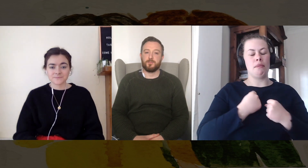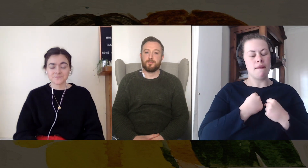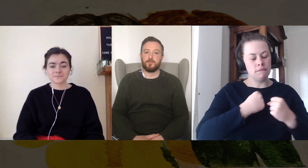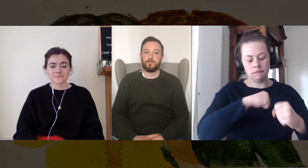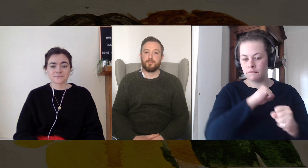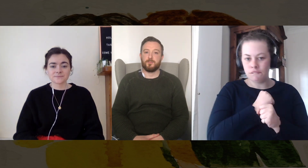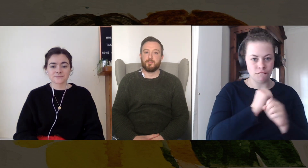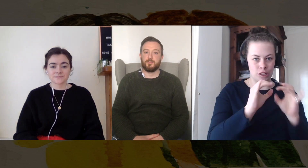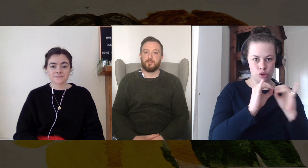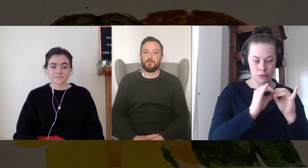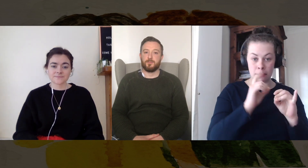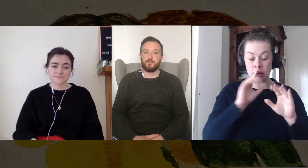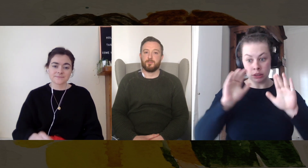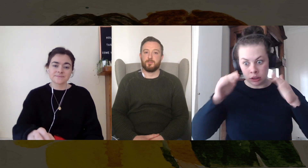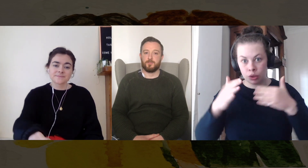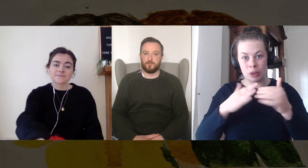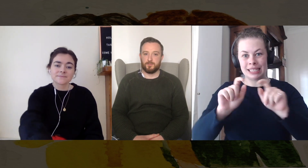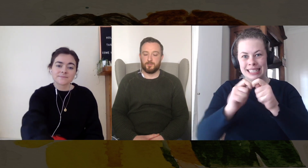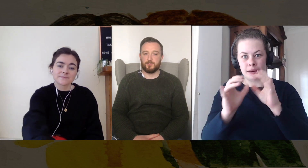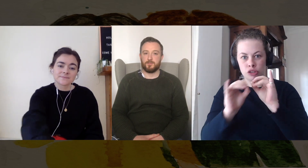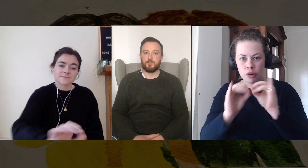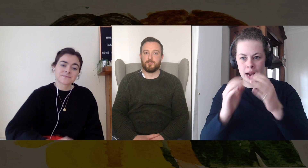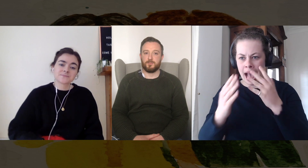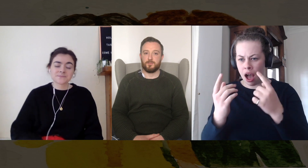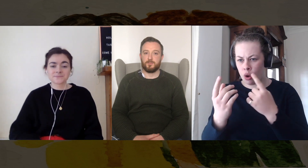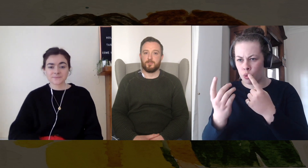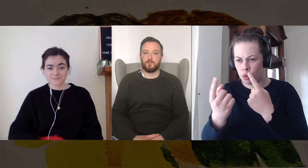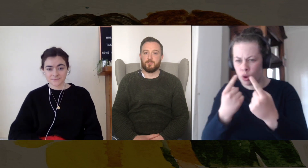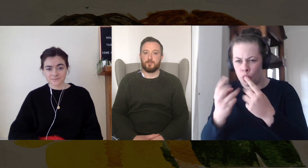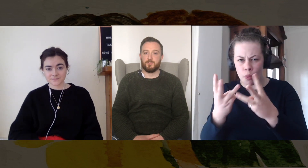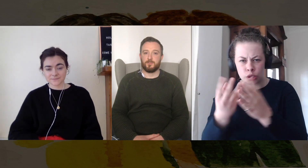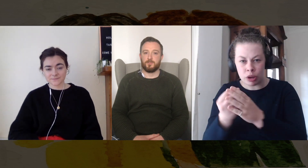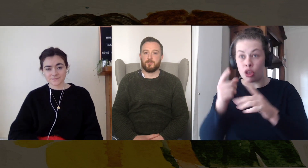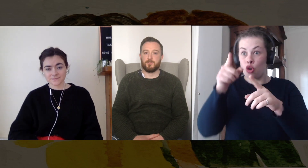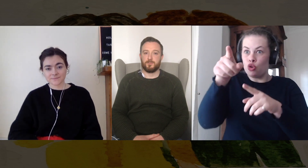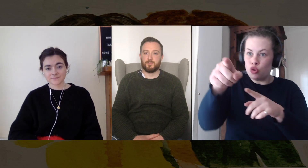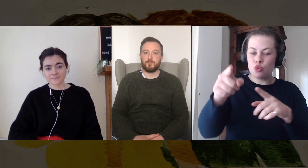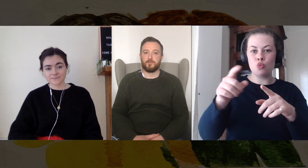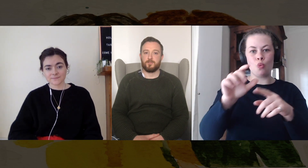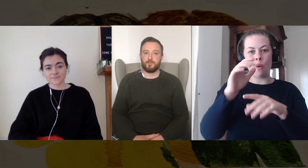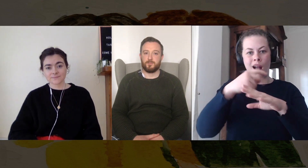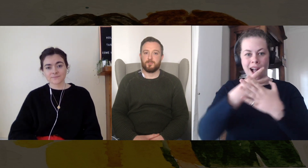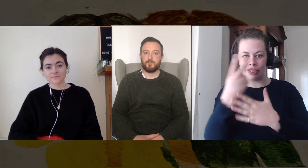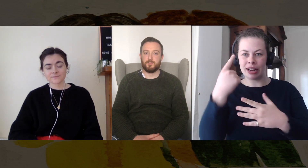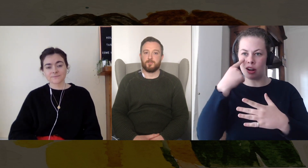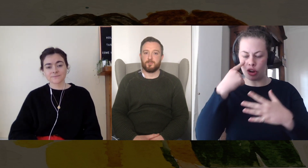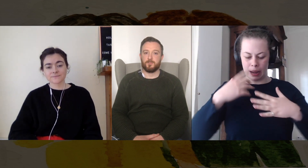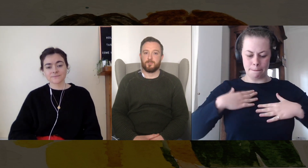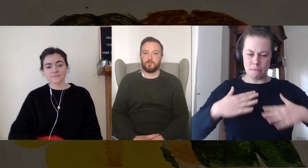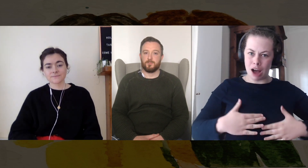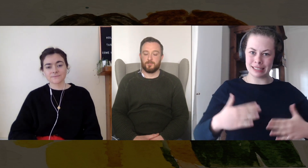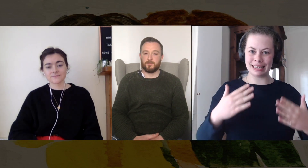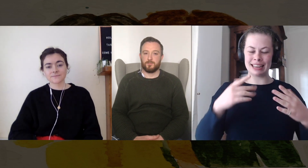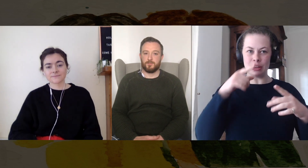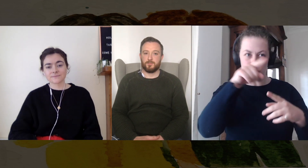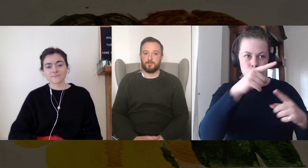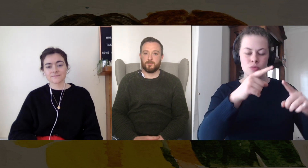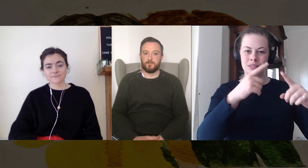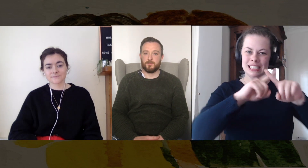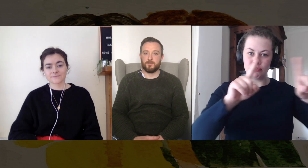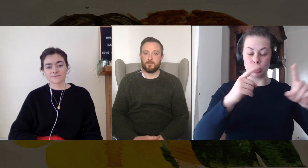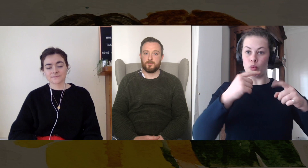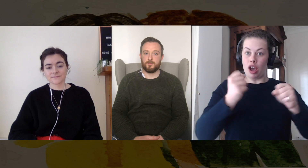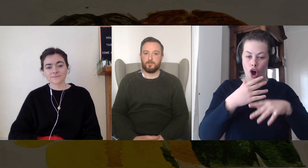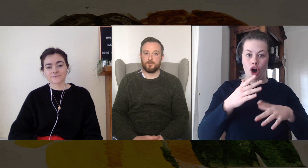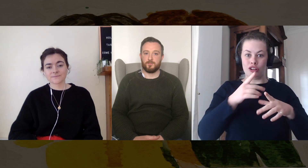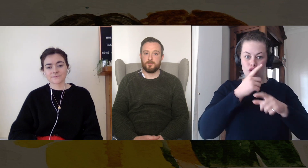I think it just instills that in you. It's also the different awarenesses. Like I'm obsessed with interpreting, but team interpreting and how